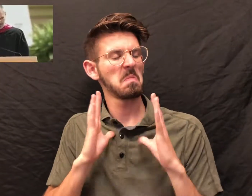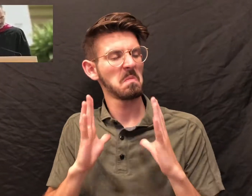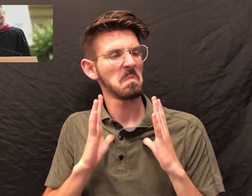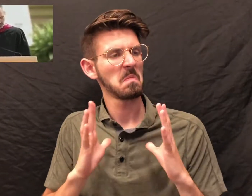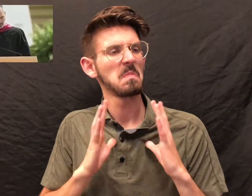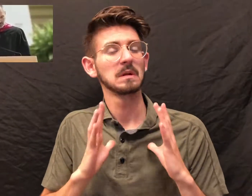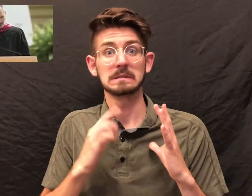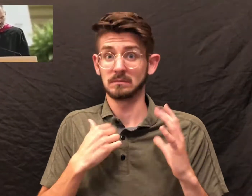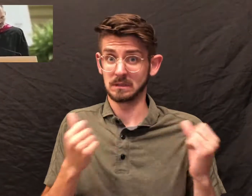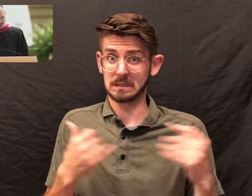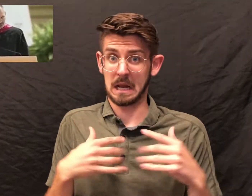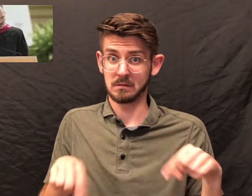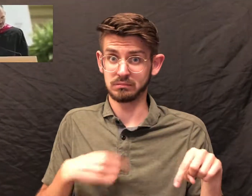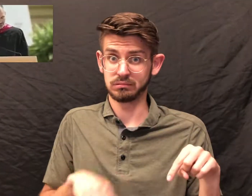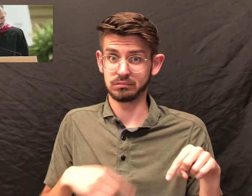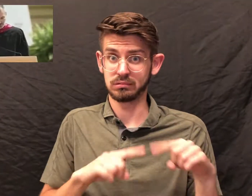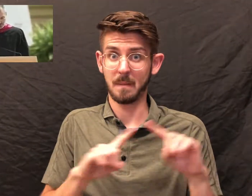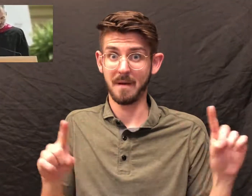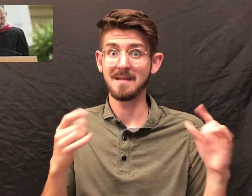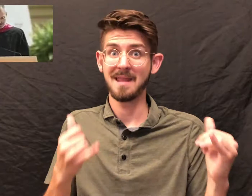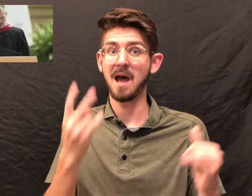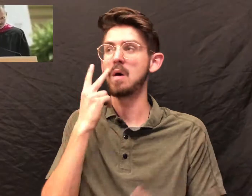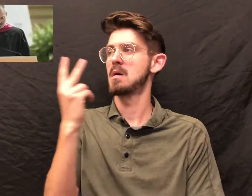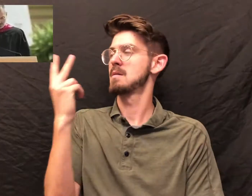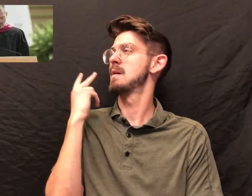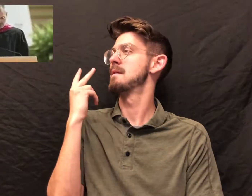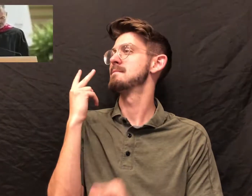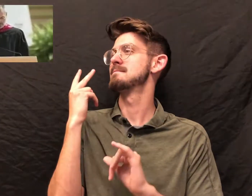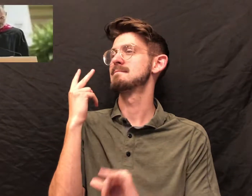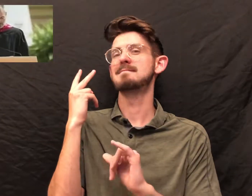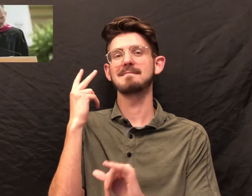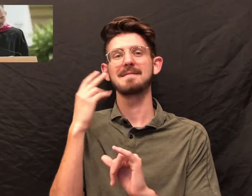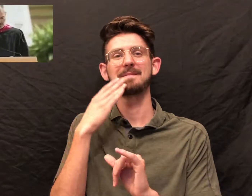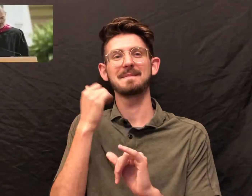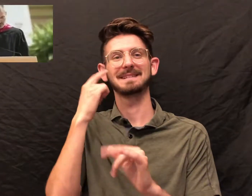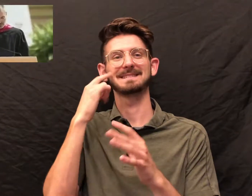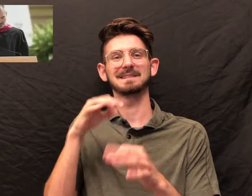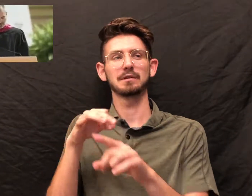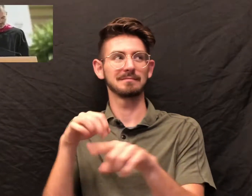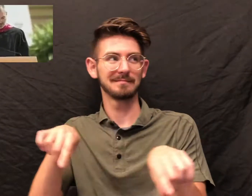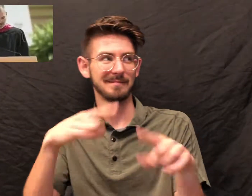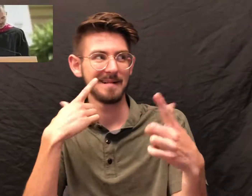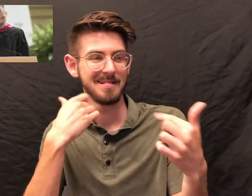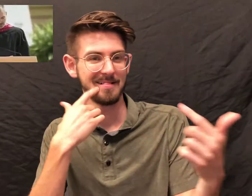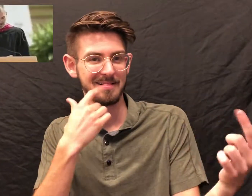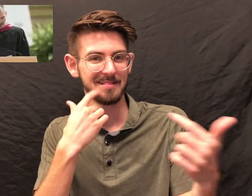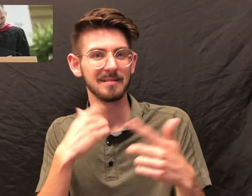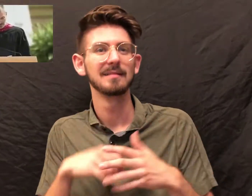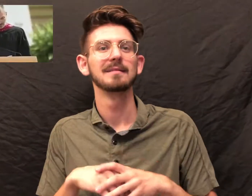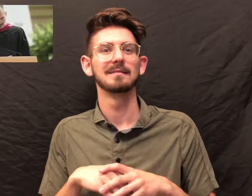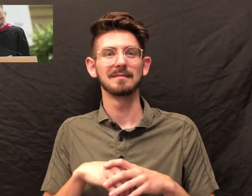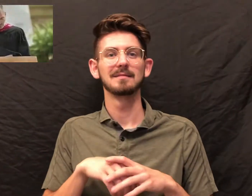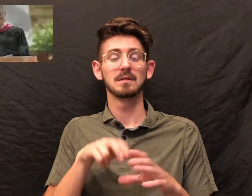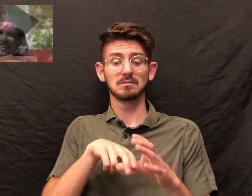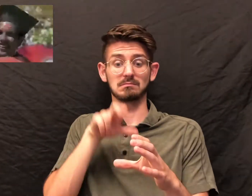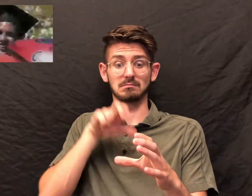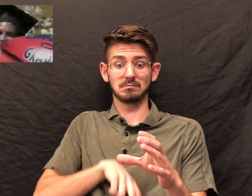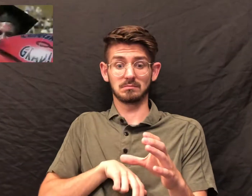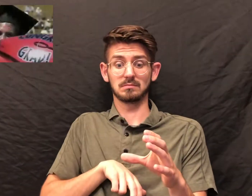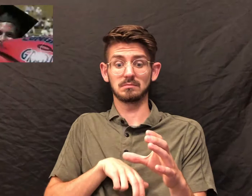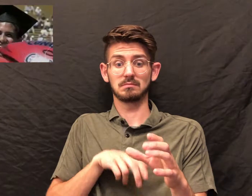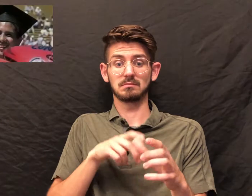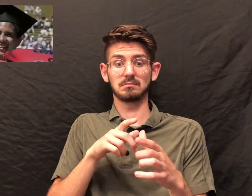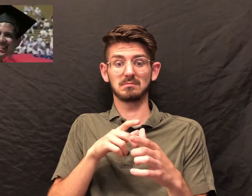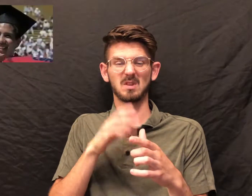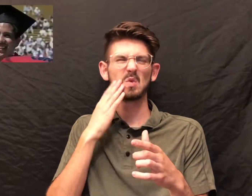one of the best decisions I ever made. The minute I dropped out, I could stop taking the required classes that